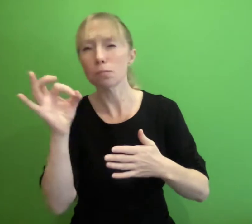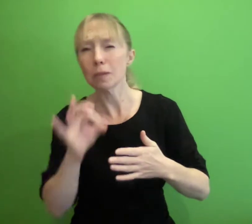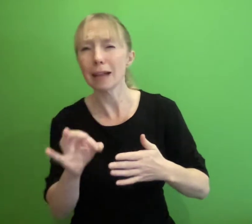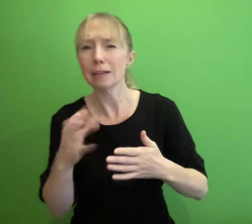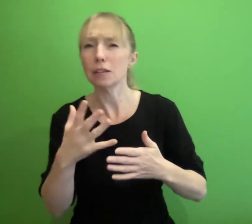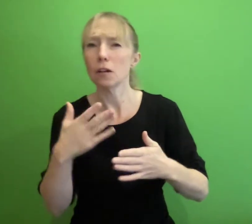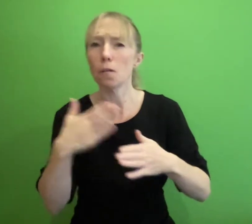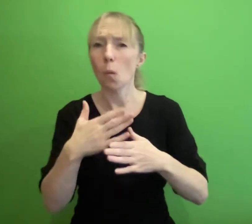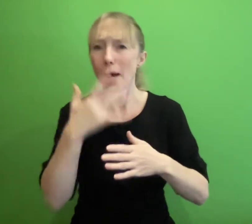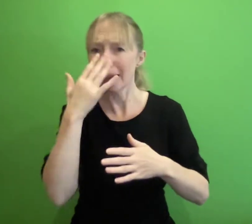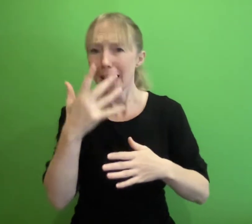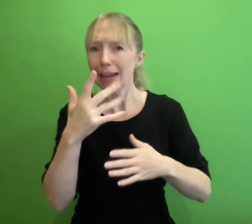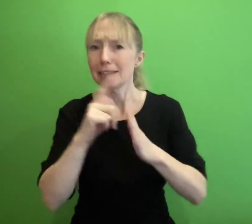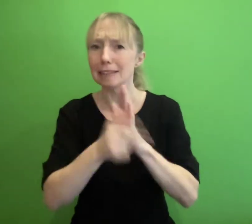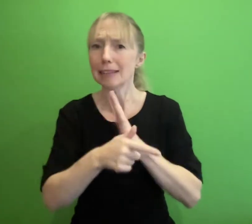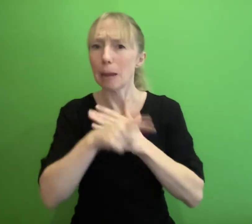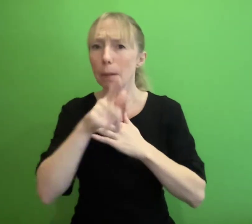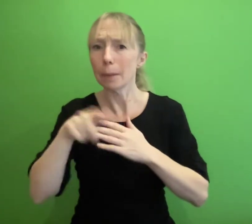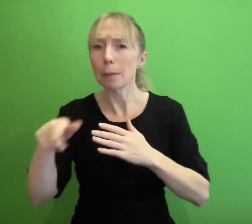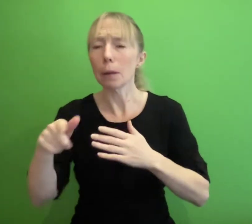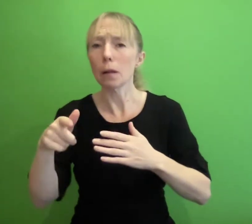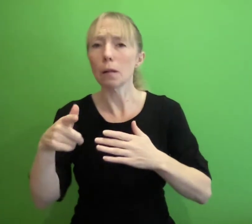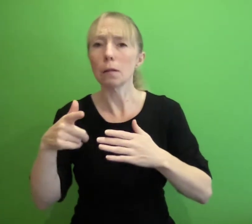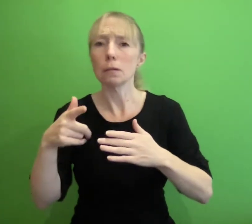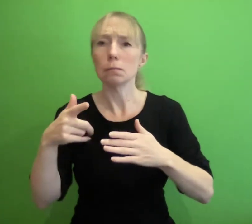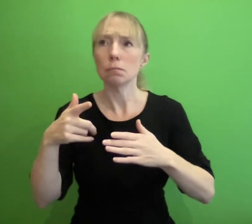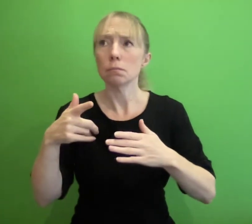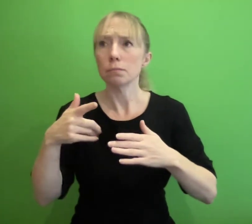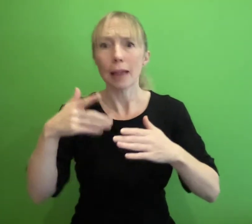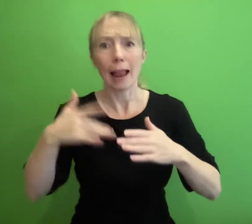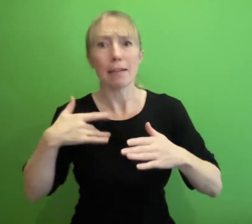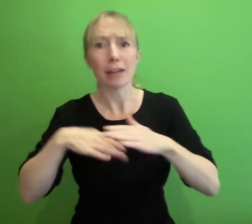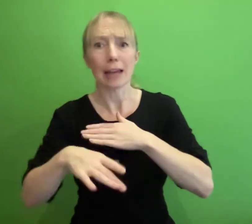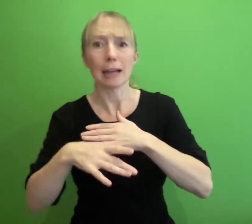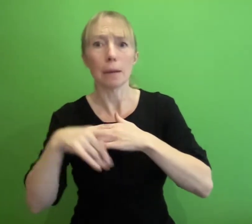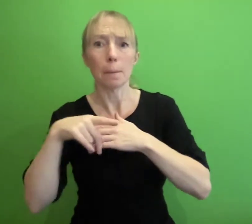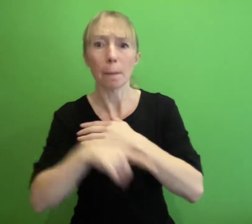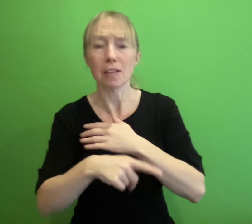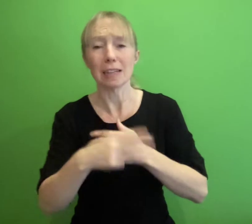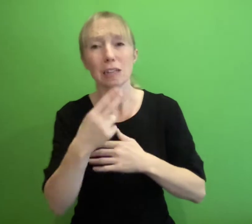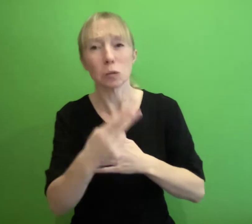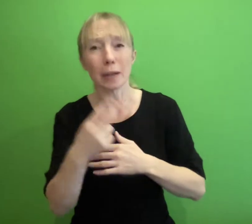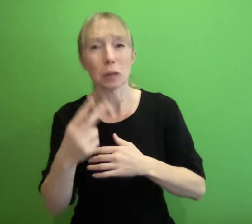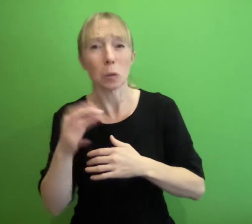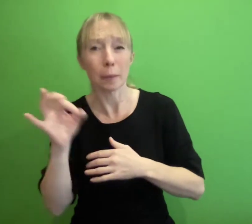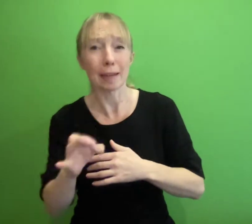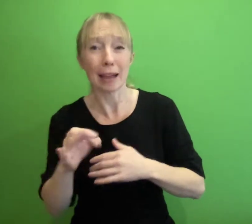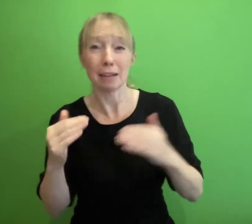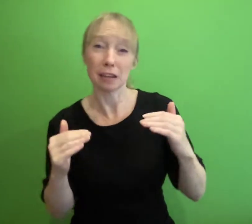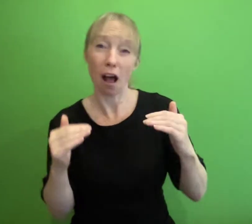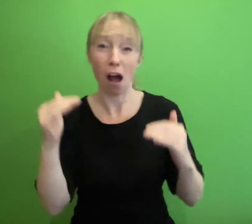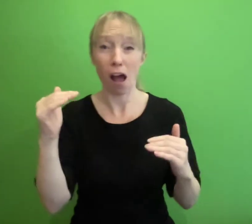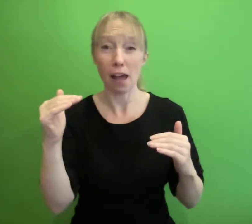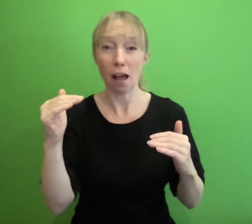living in poverty is 27%, which is higher than the proportion of